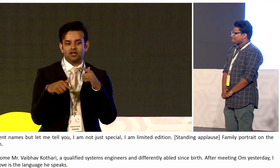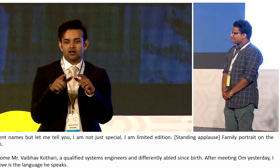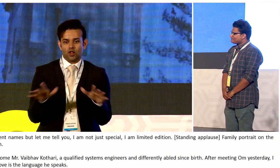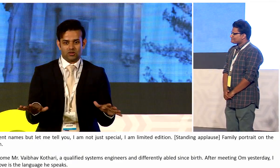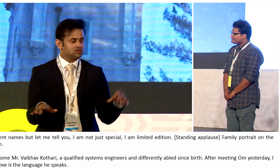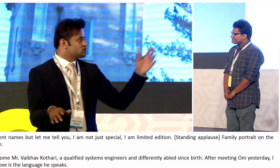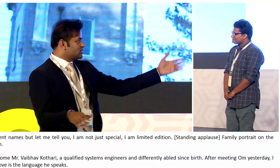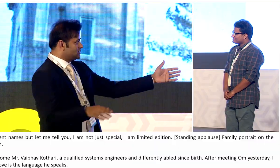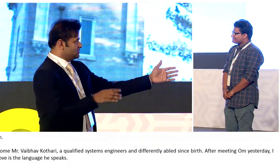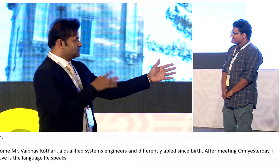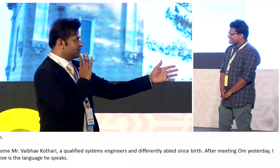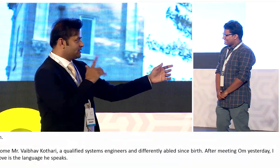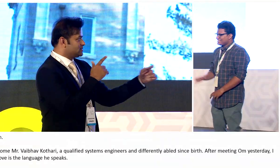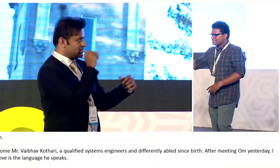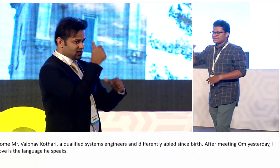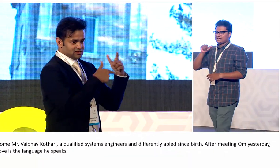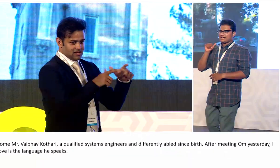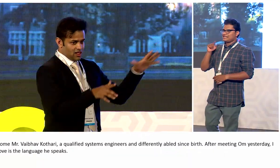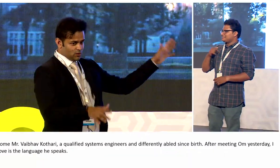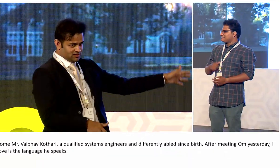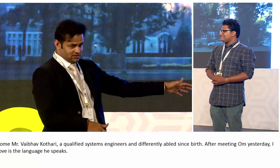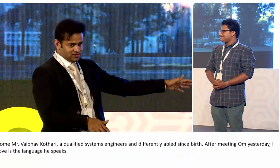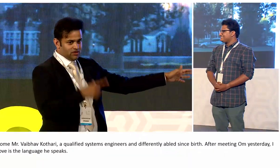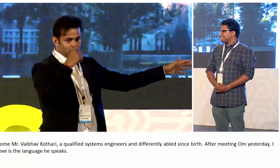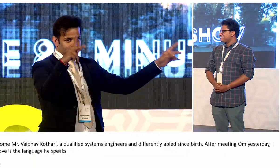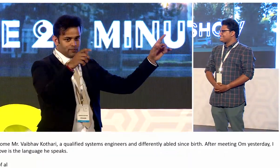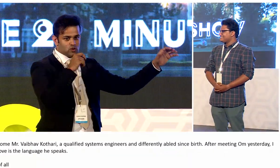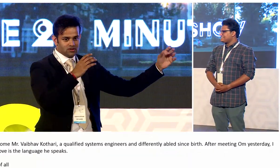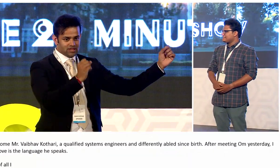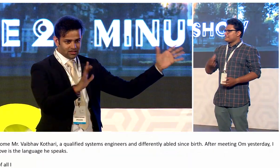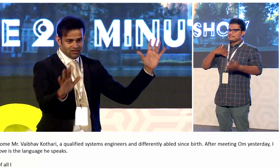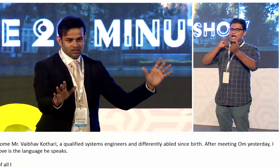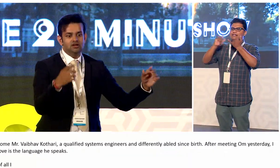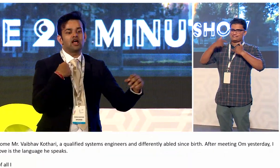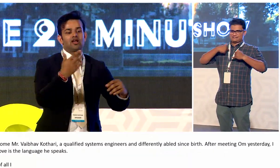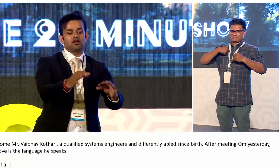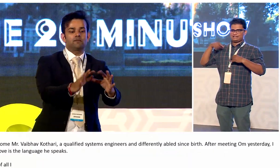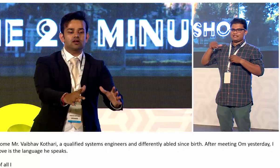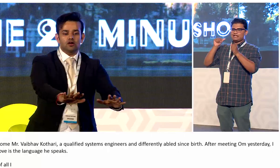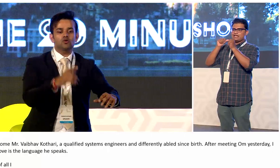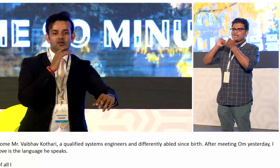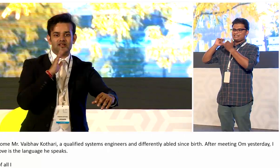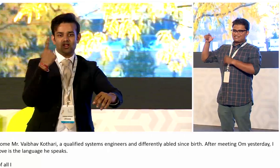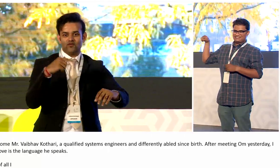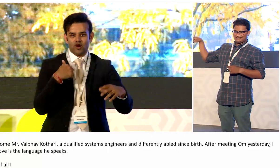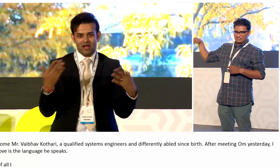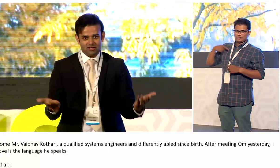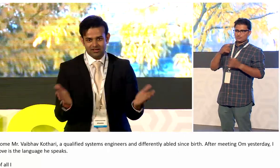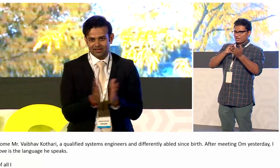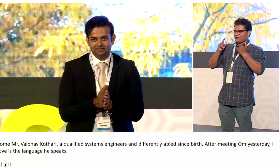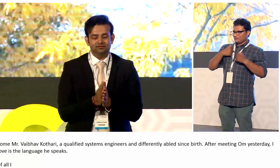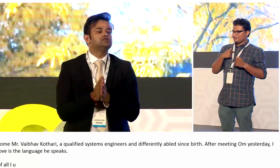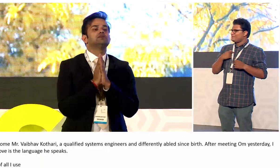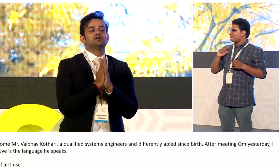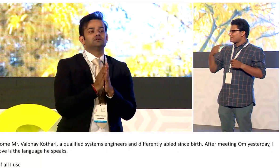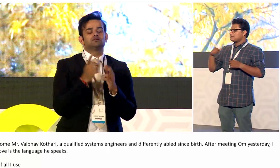first of all, I use American Sign Language, and the interpreter on the stage to the left of me is using Indian Sign Language. So I